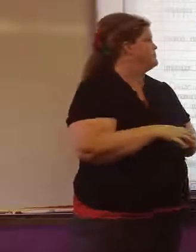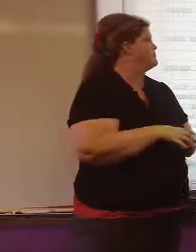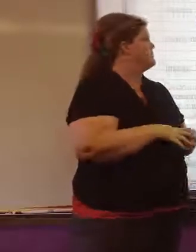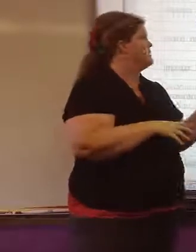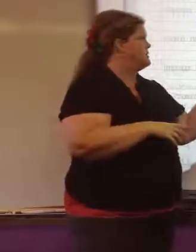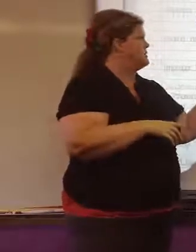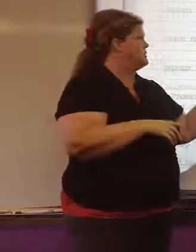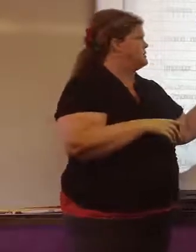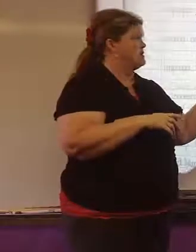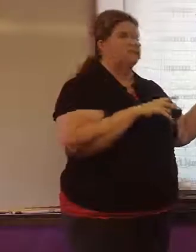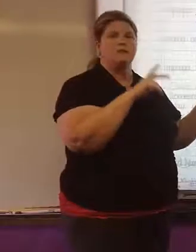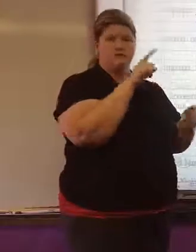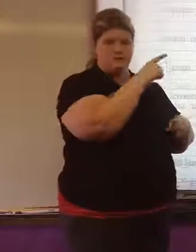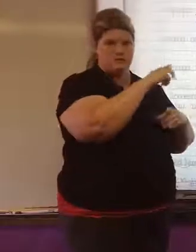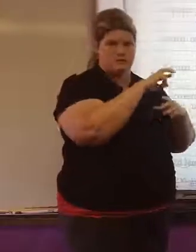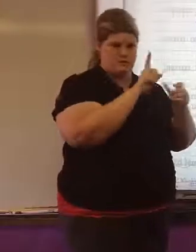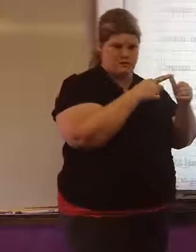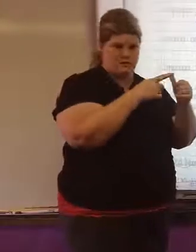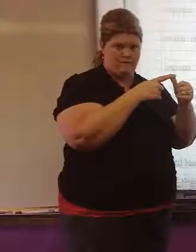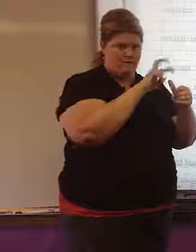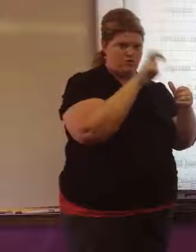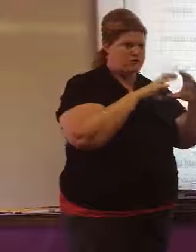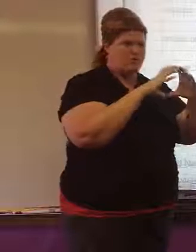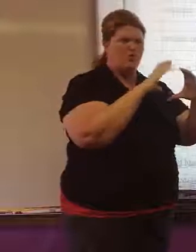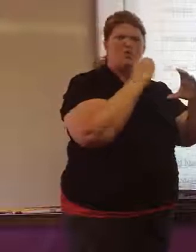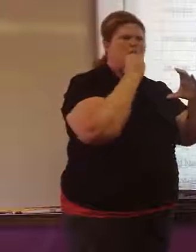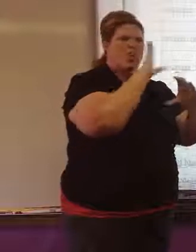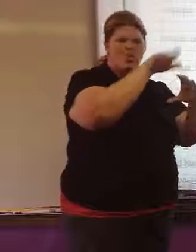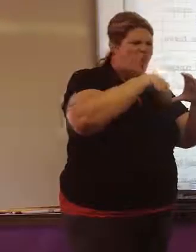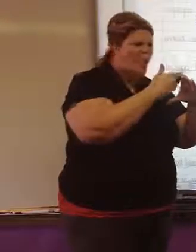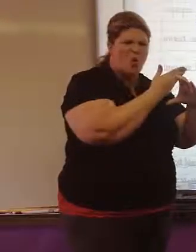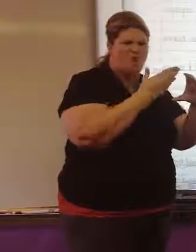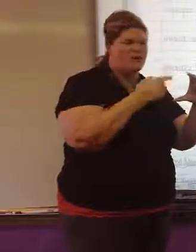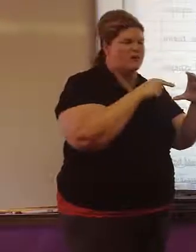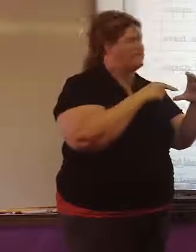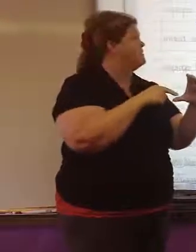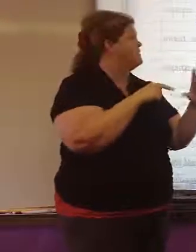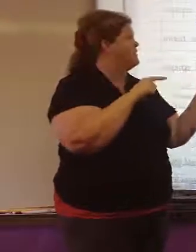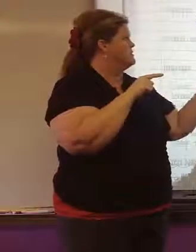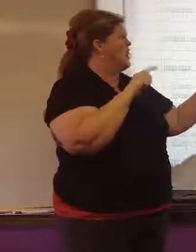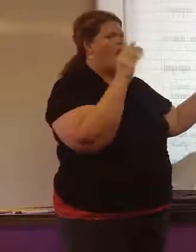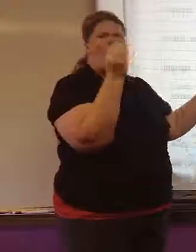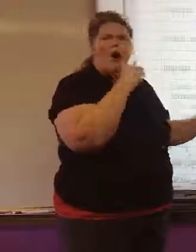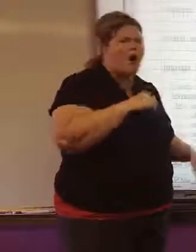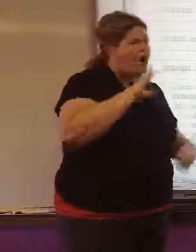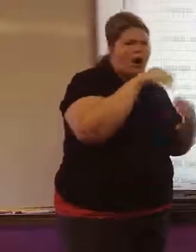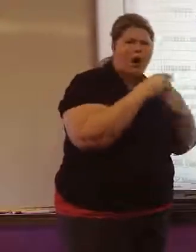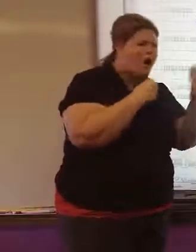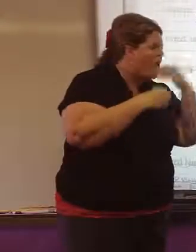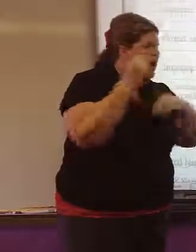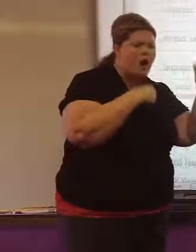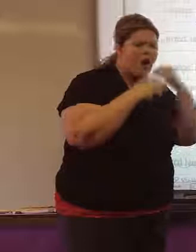this pizza, we ate the whole thing. The whole number is 1. We ate